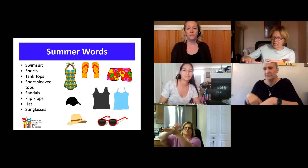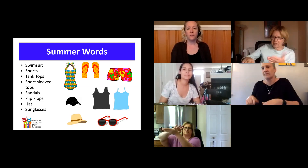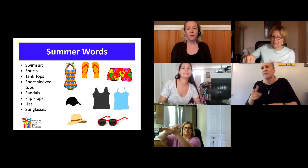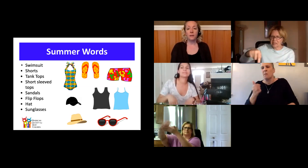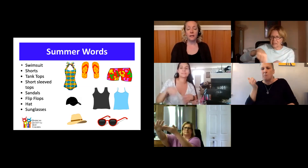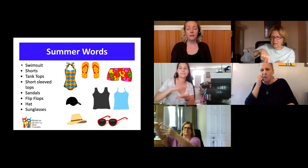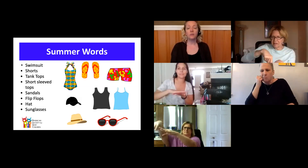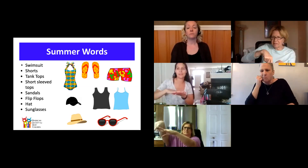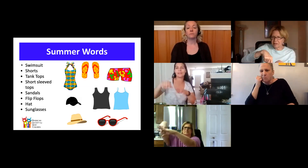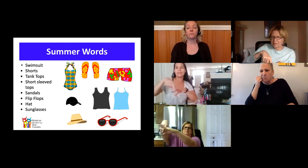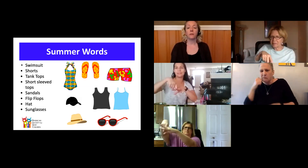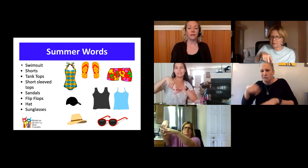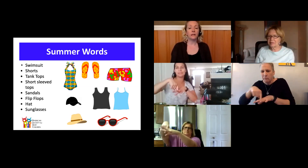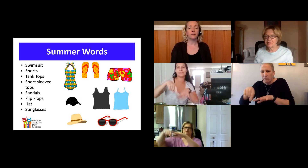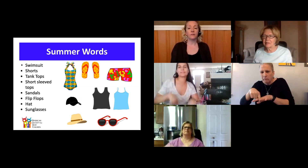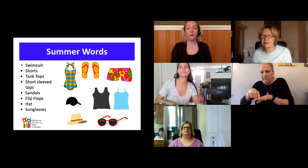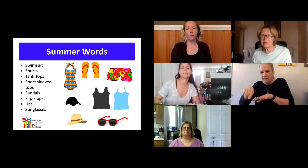nice flip-flops